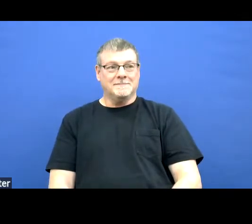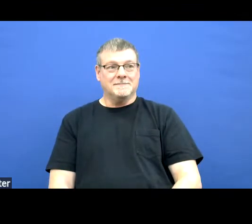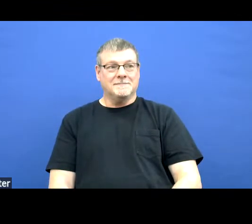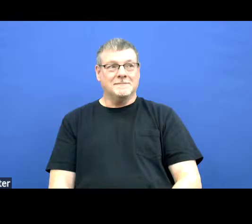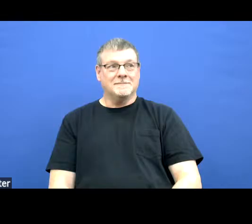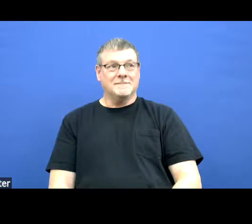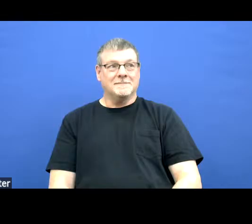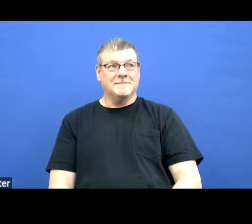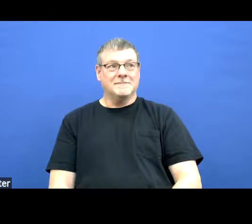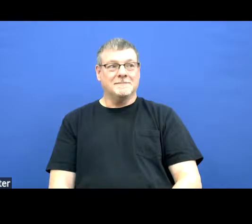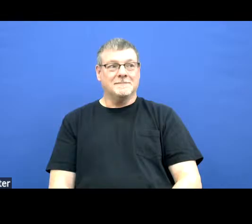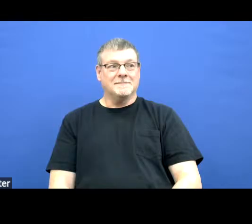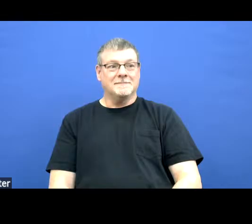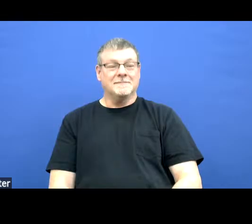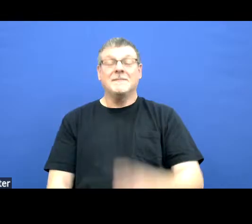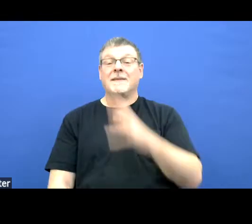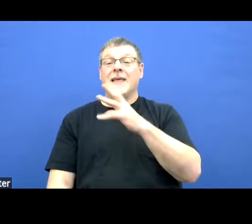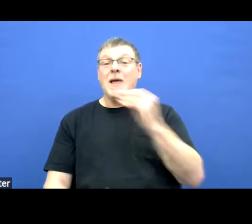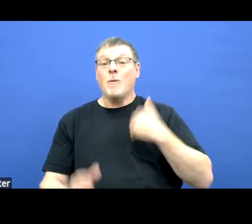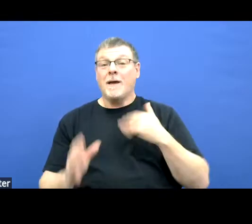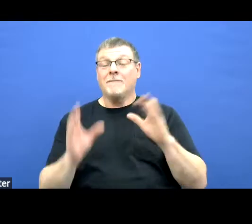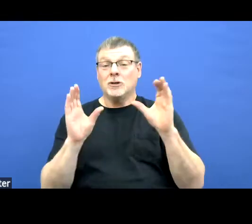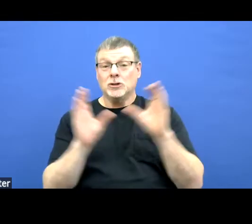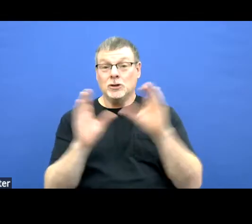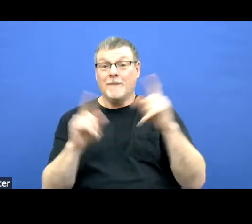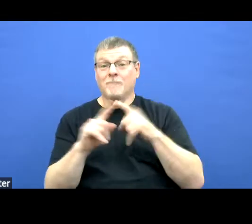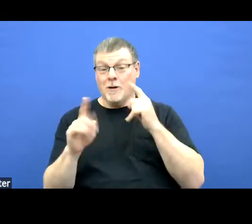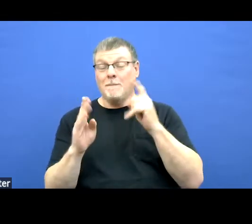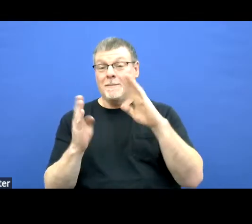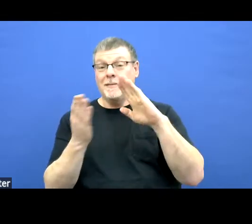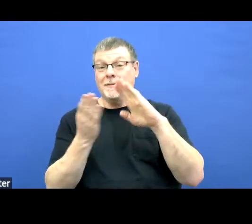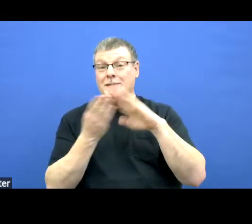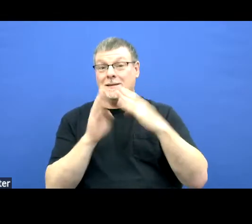And we have certificates from our town board.